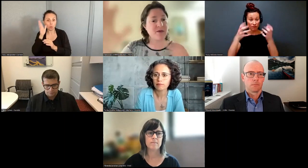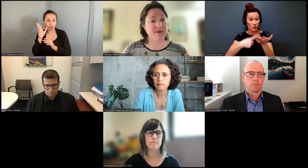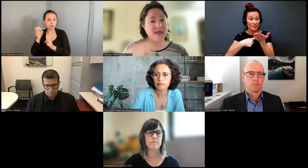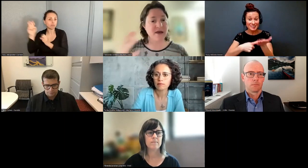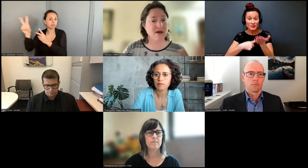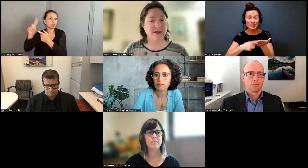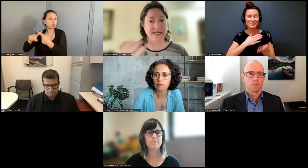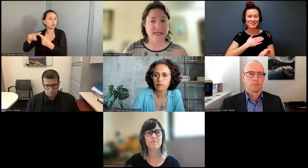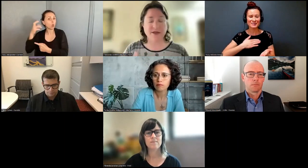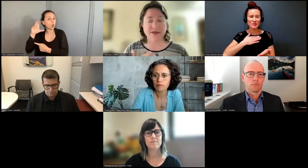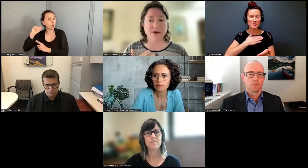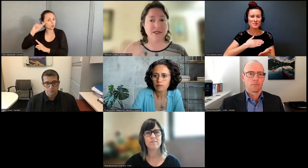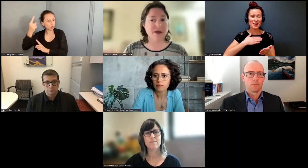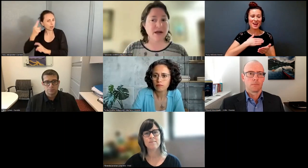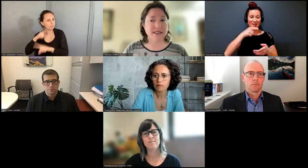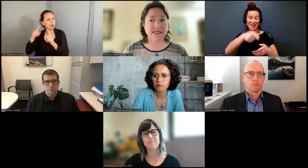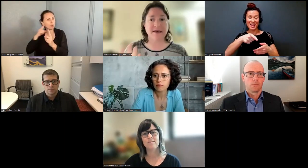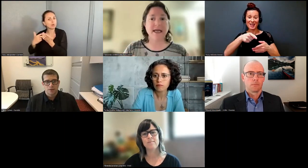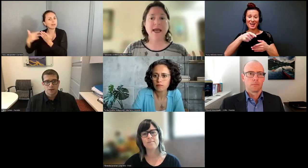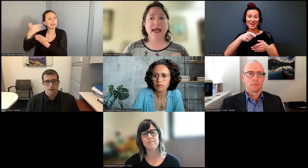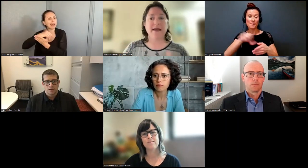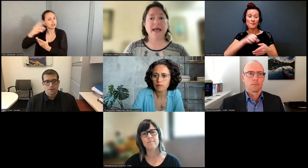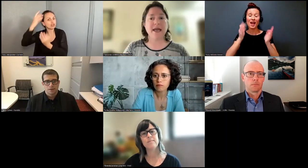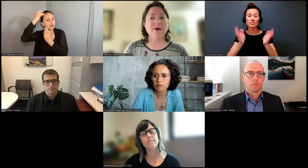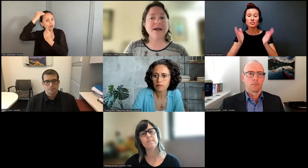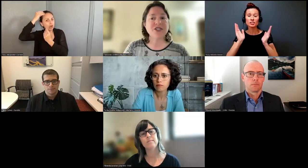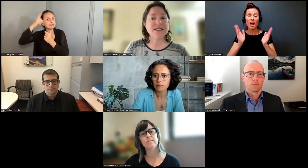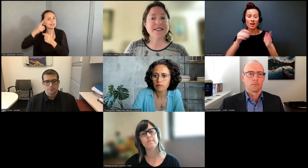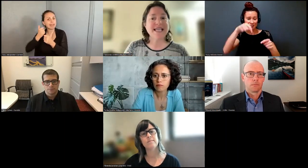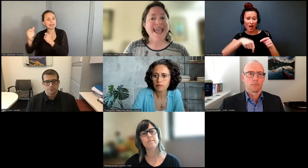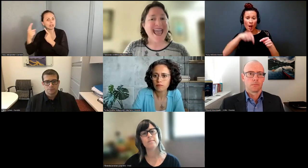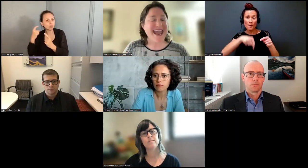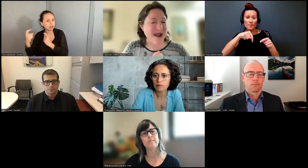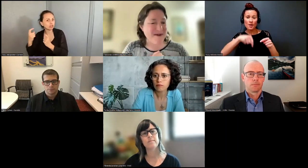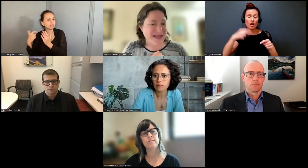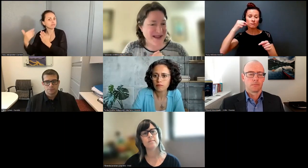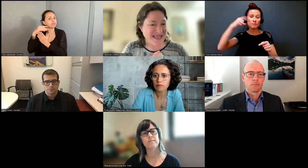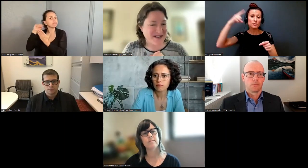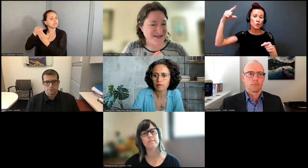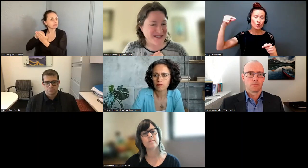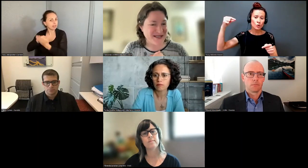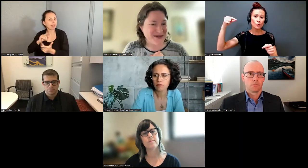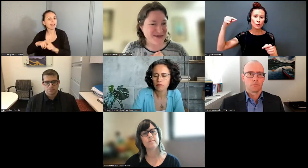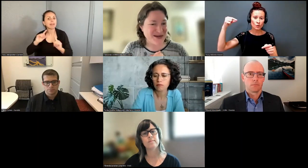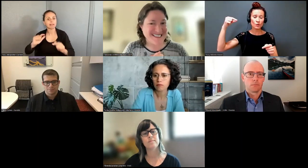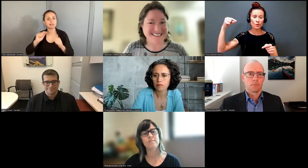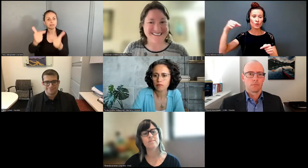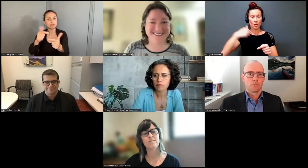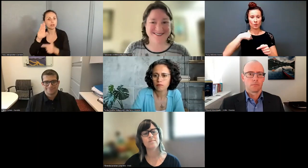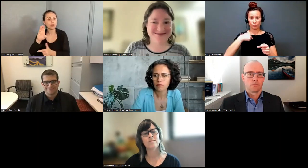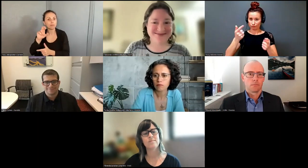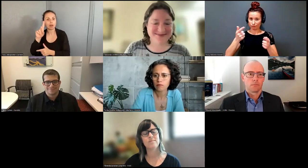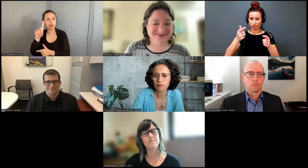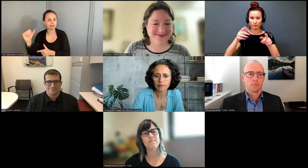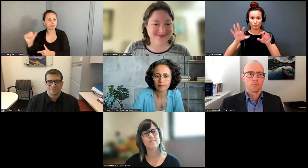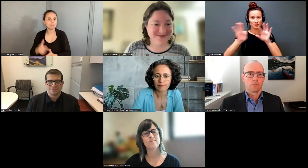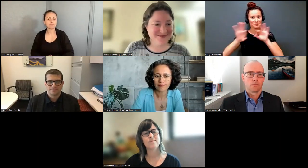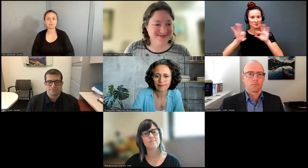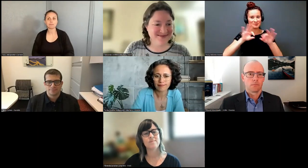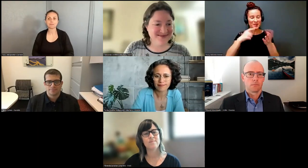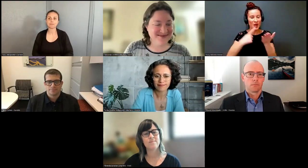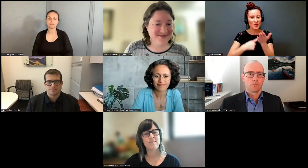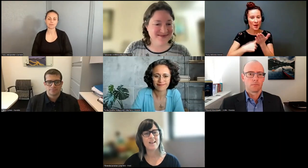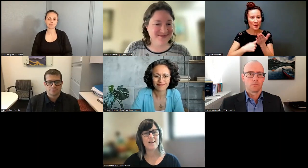host, but we will be collecting those thoughts and any questions. And I will now hand it over to you, Brenda.